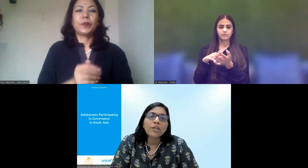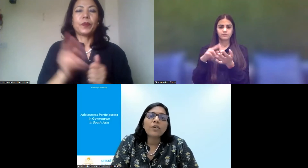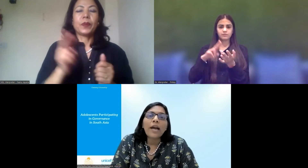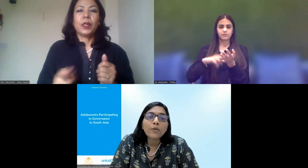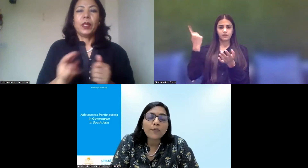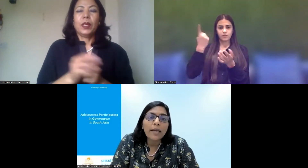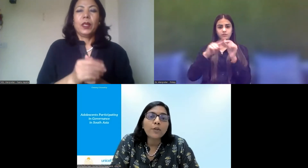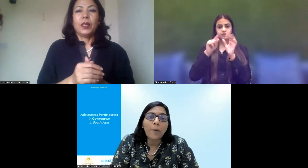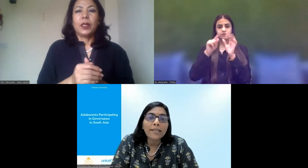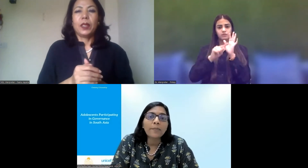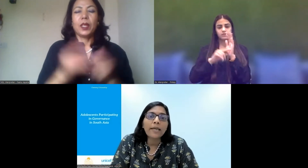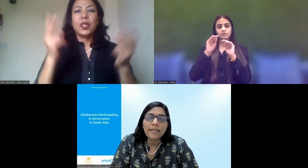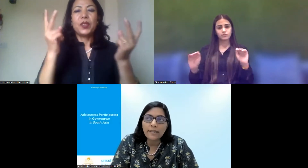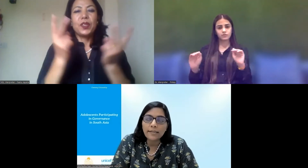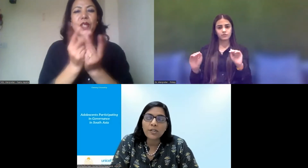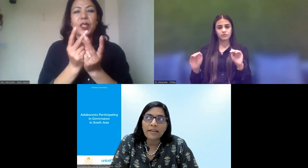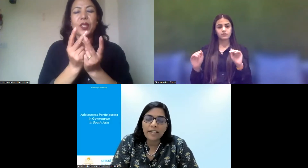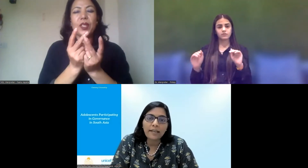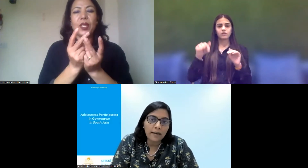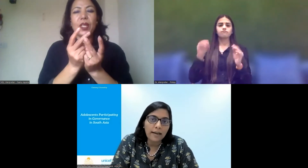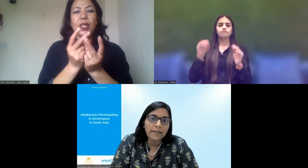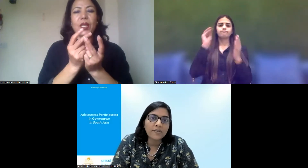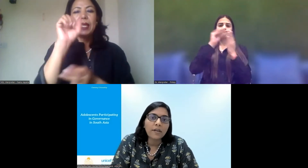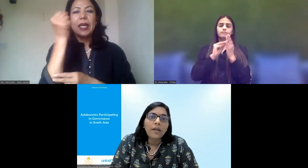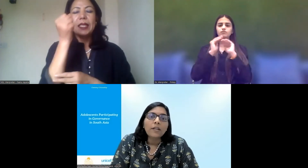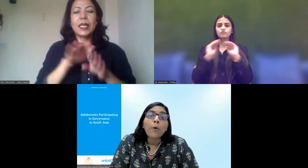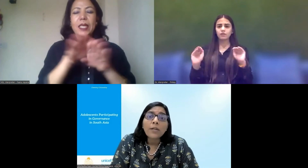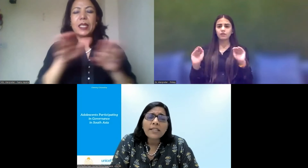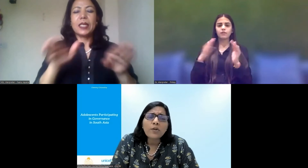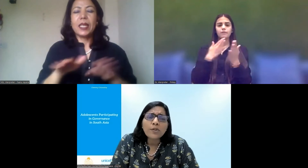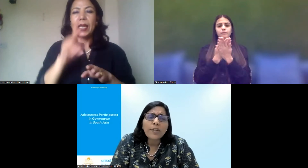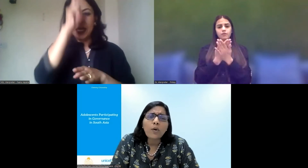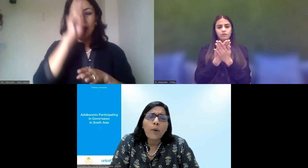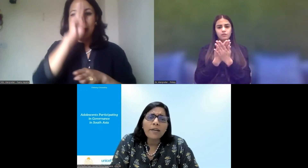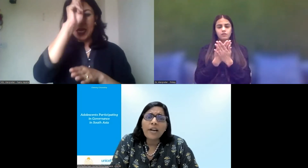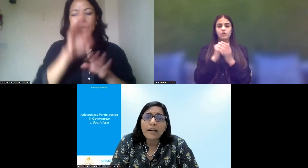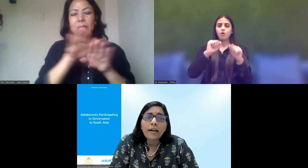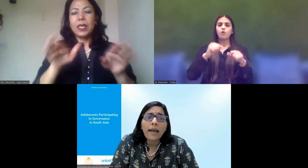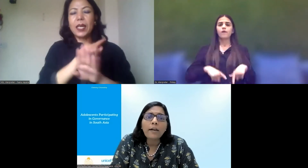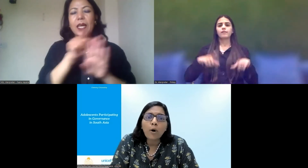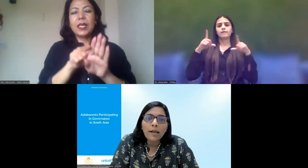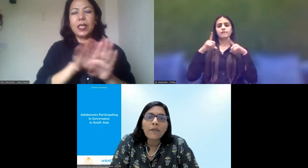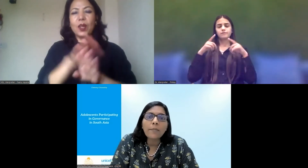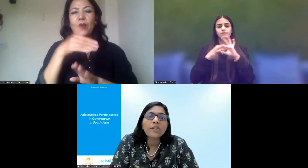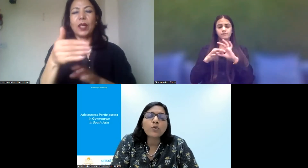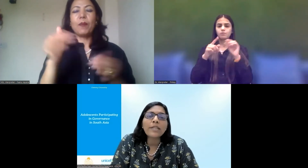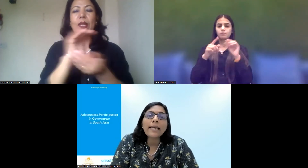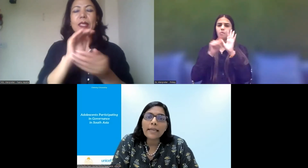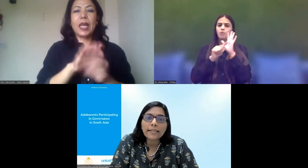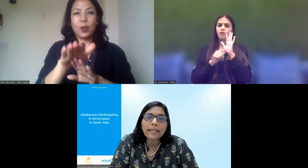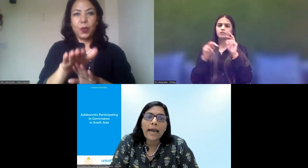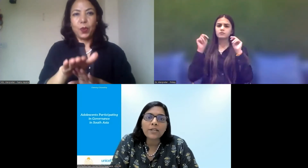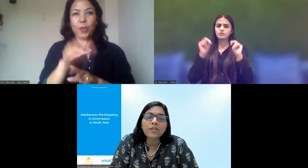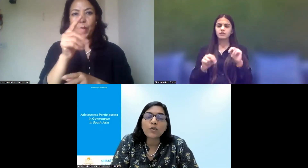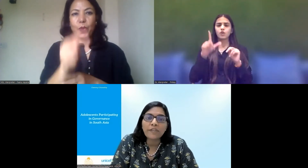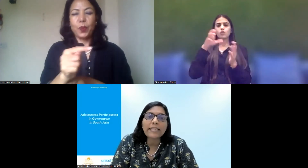mention the right of child to participate in decisions affecting their lives. The policies also require federal and local governments to take